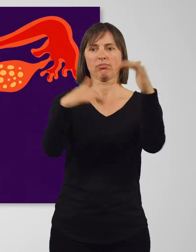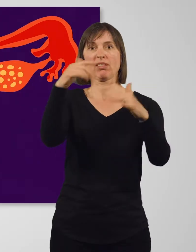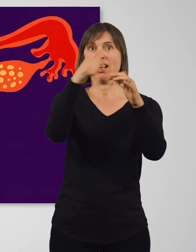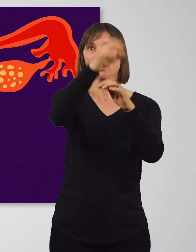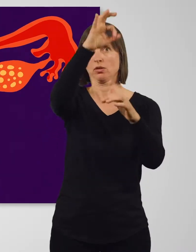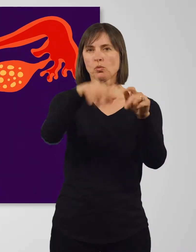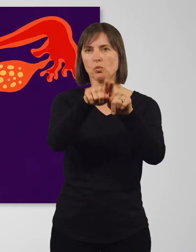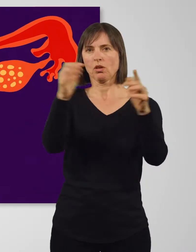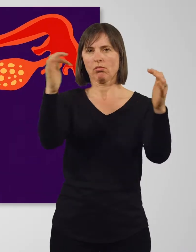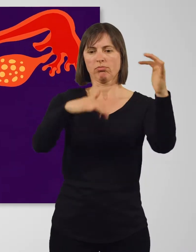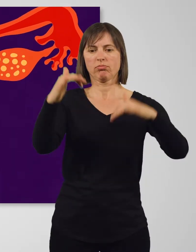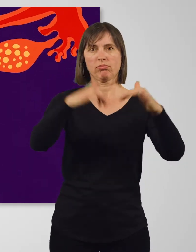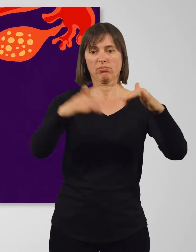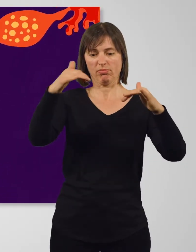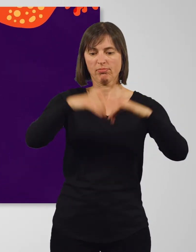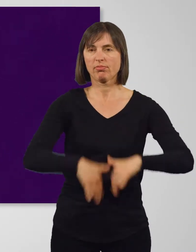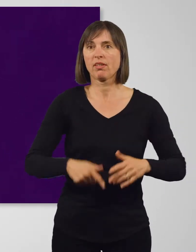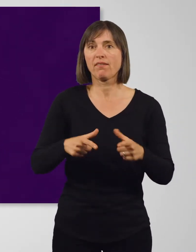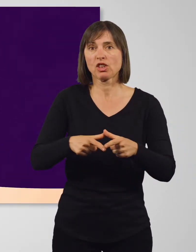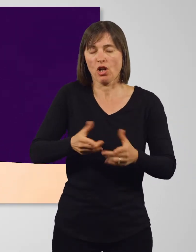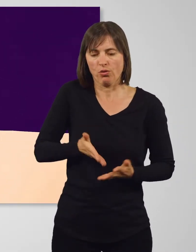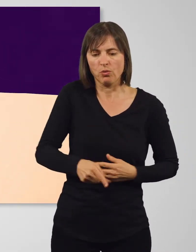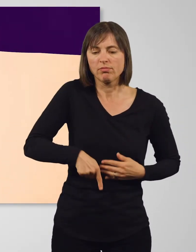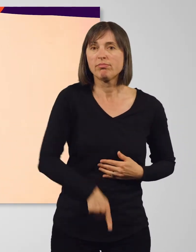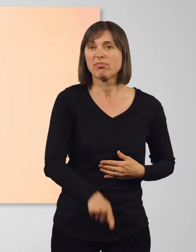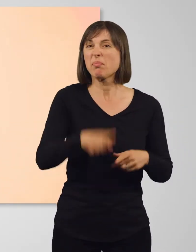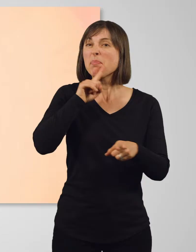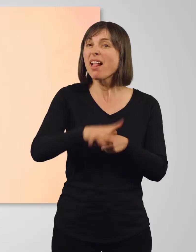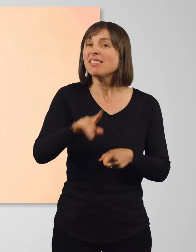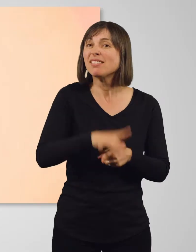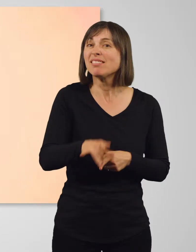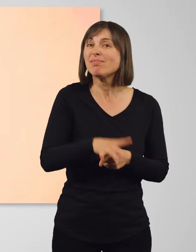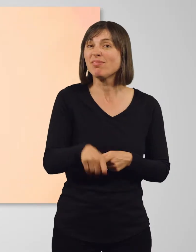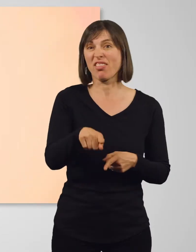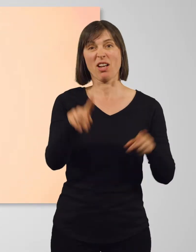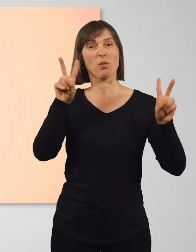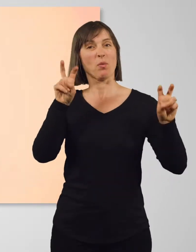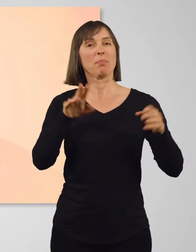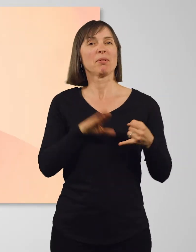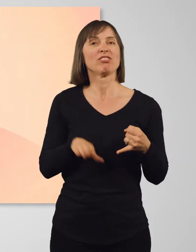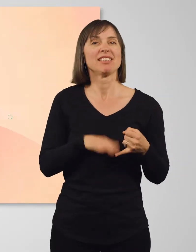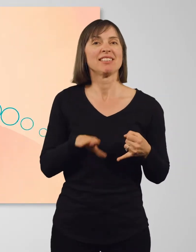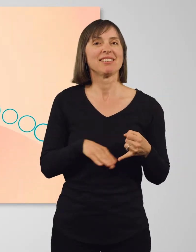thinner. This material will flow out of the vagina as blood. That process is called a period.